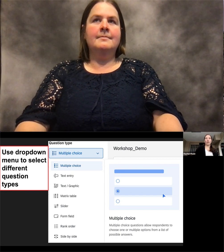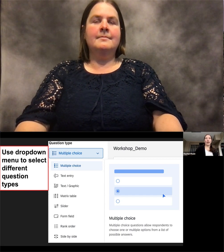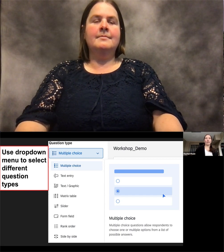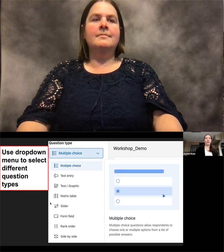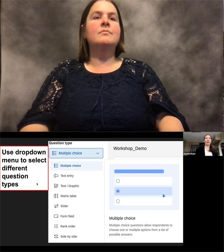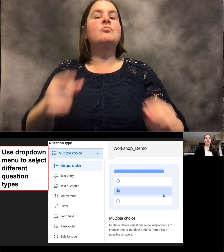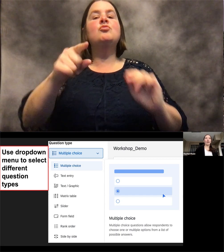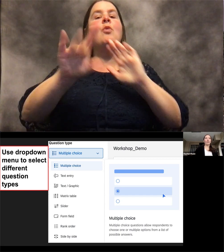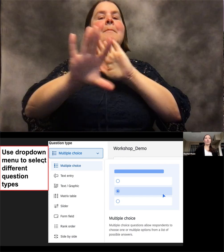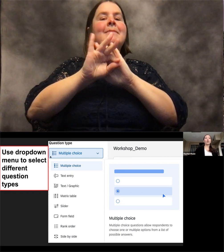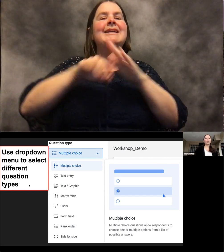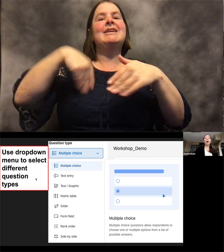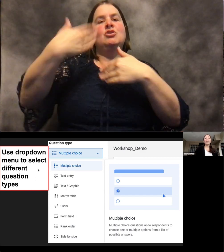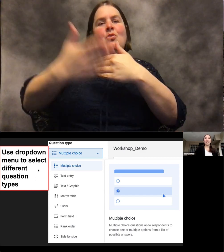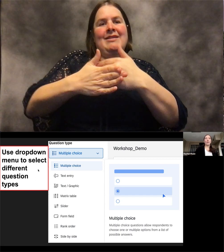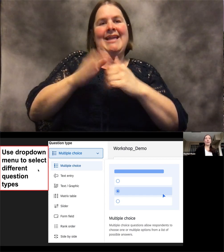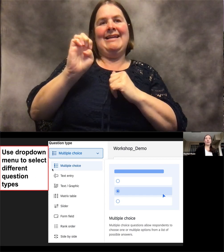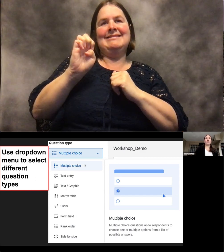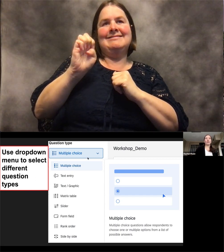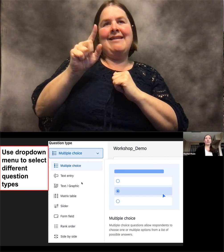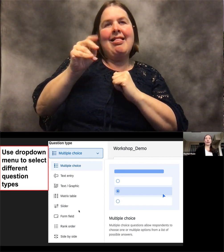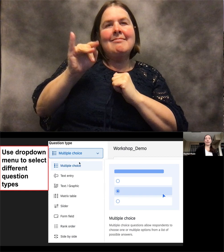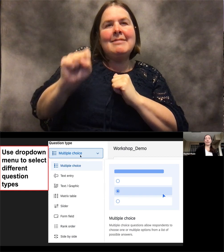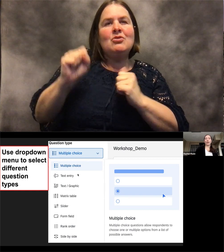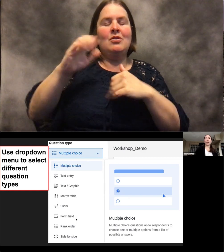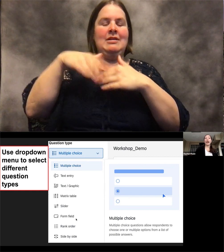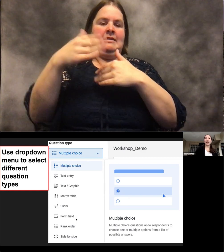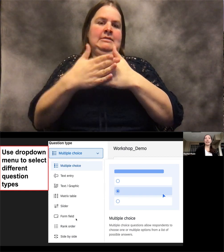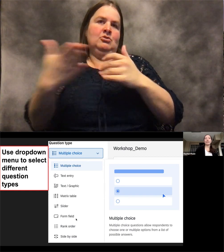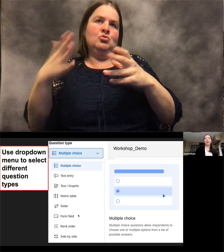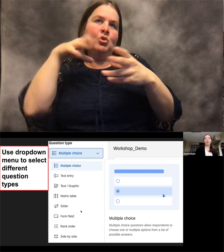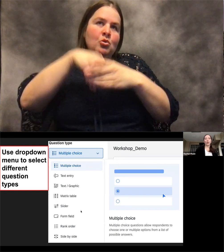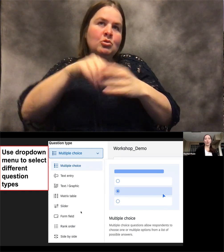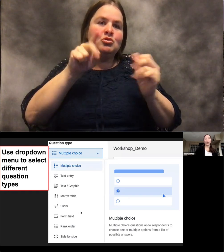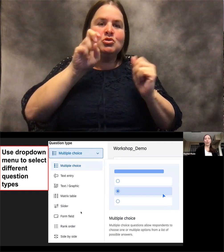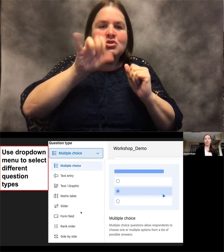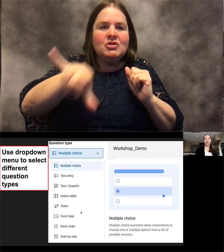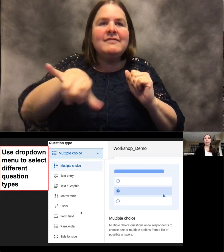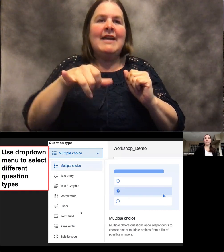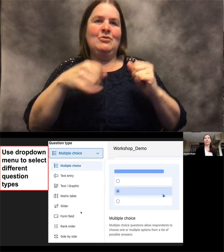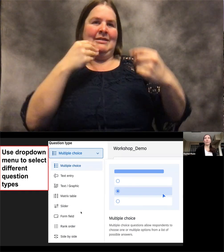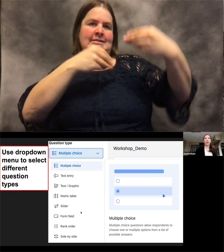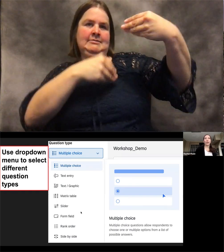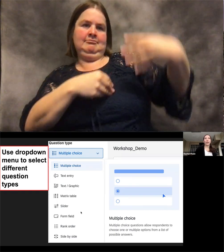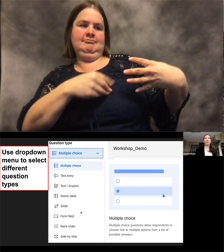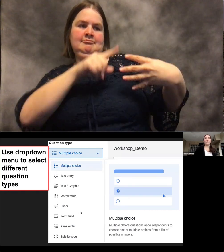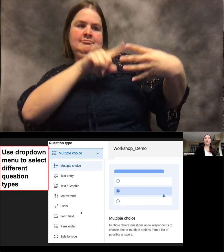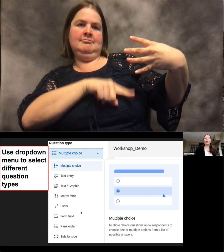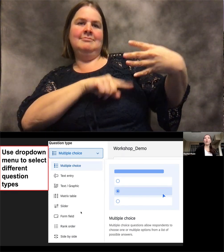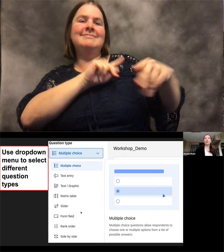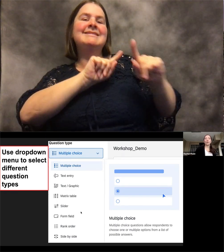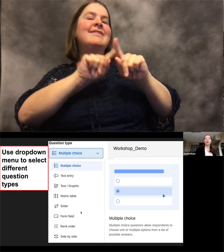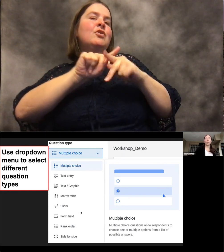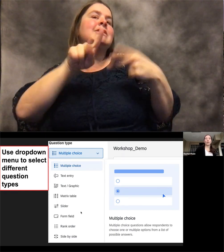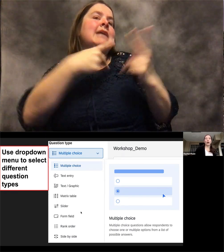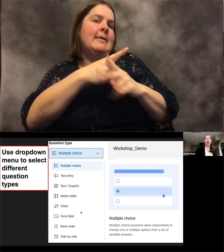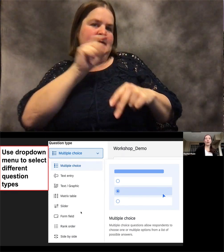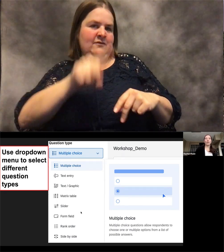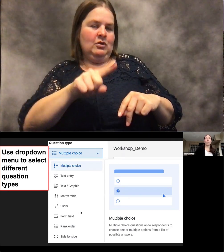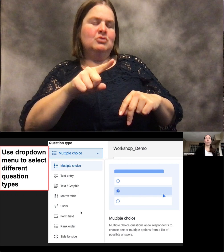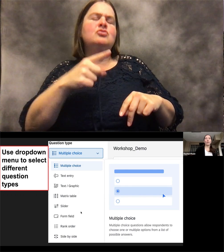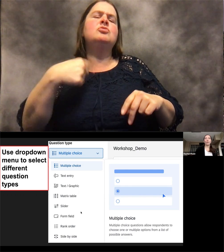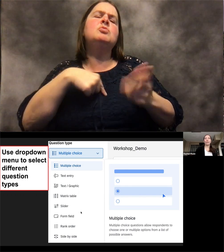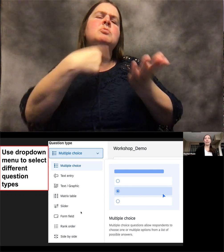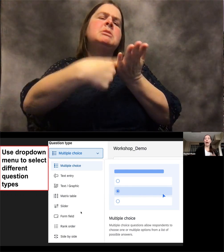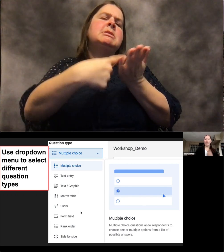your survey, there's a drop-down menu to select different kinds of question types. And we'll go over a few